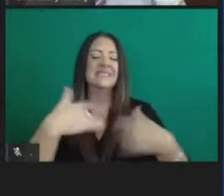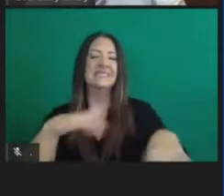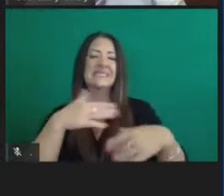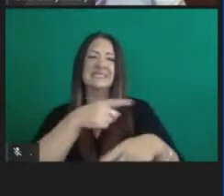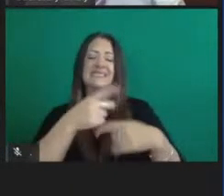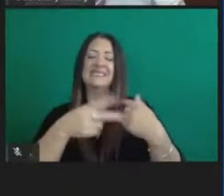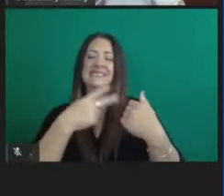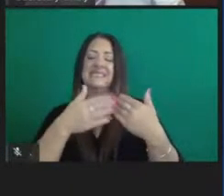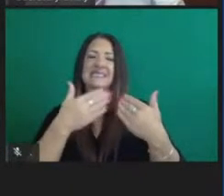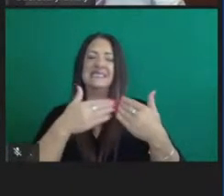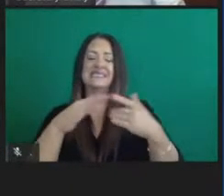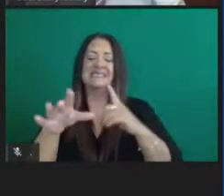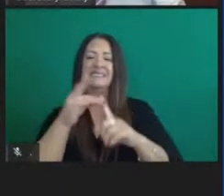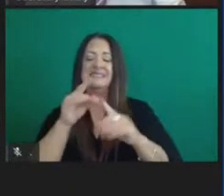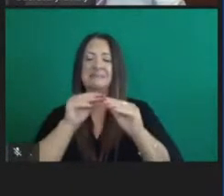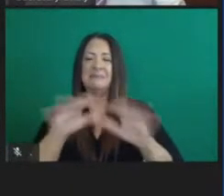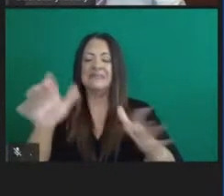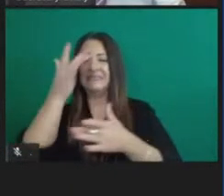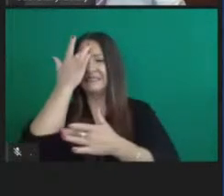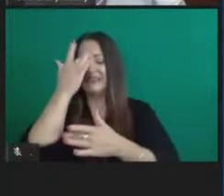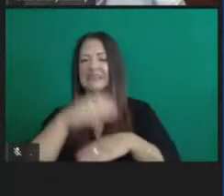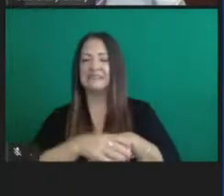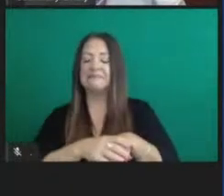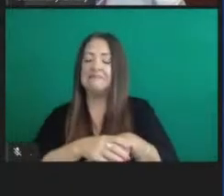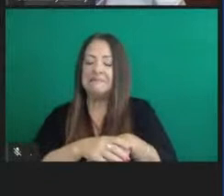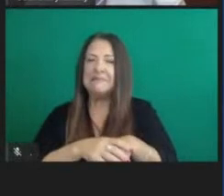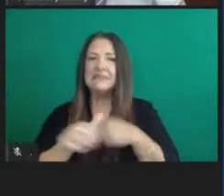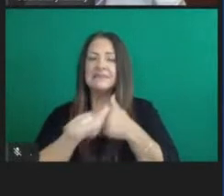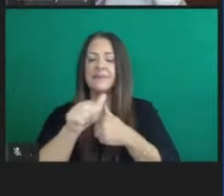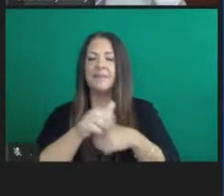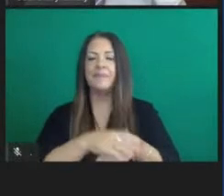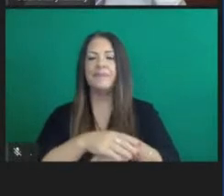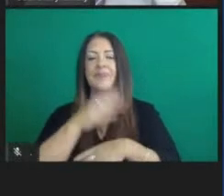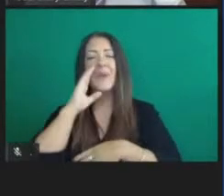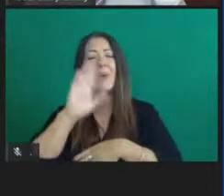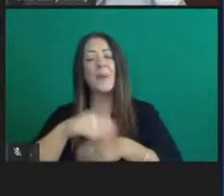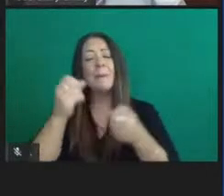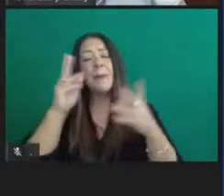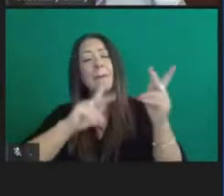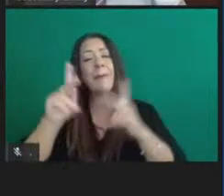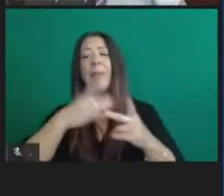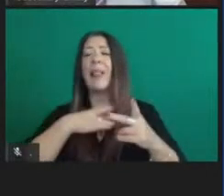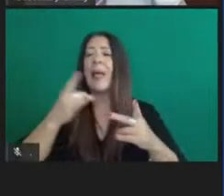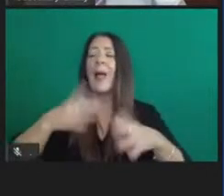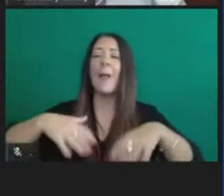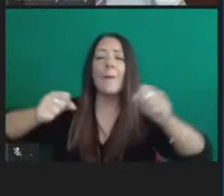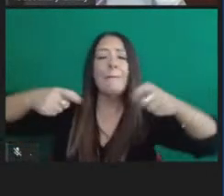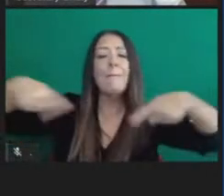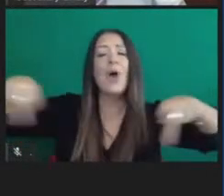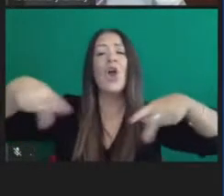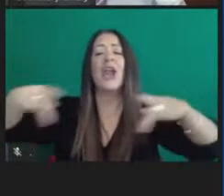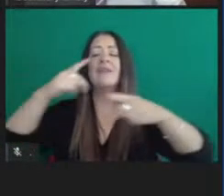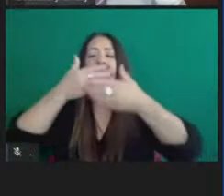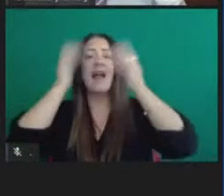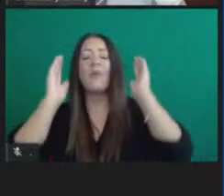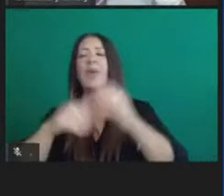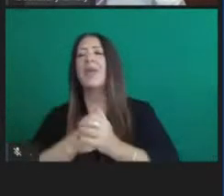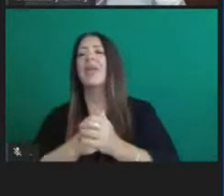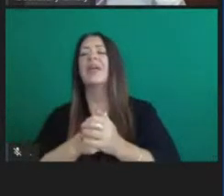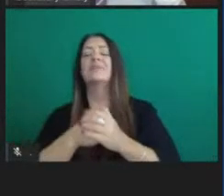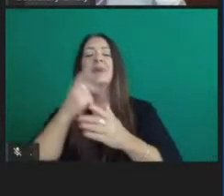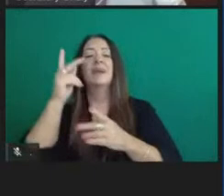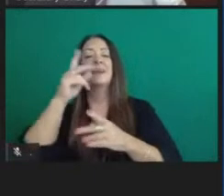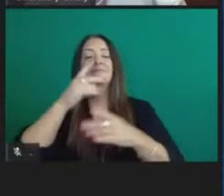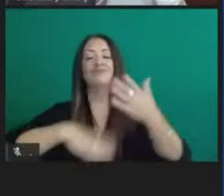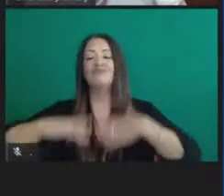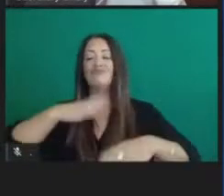So some of the traditional Halloween celebrations, such as parties, door-to-door trick-or-treating, we know pose a high